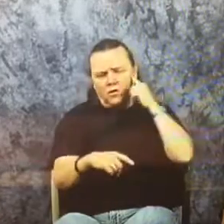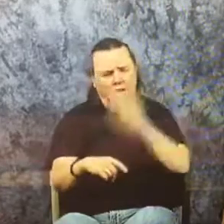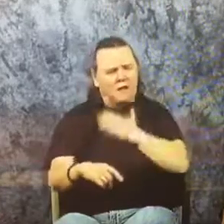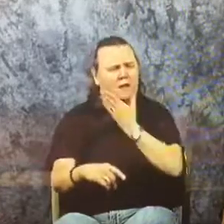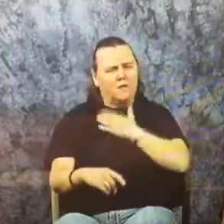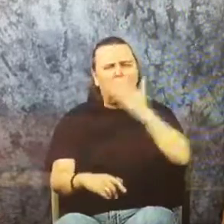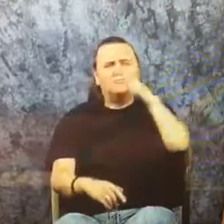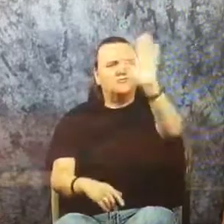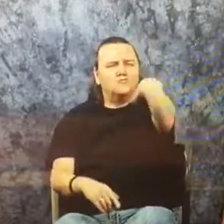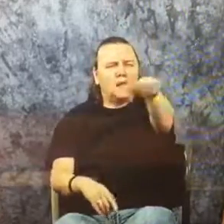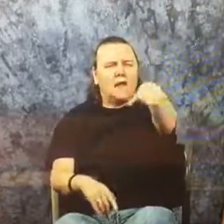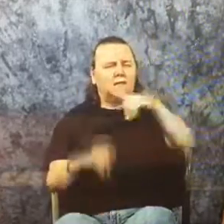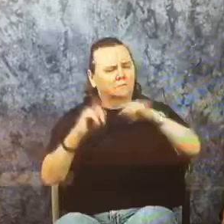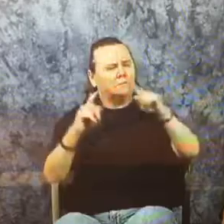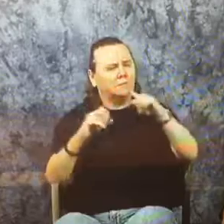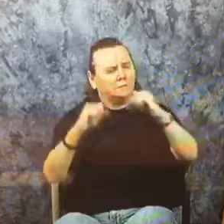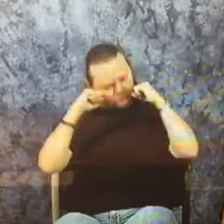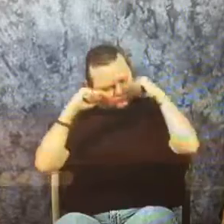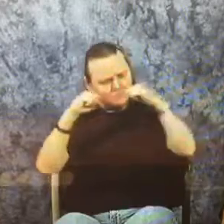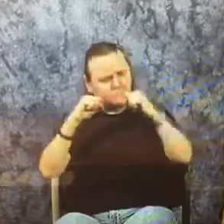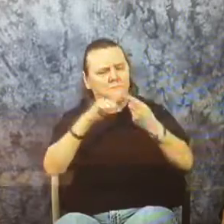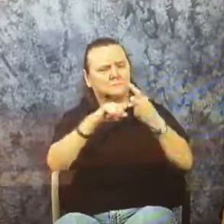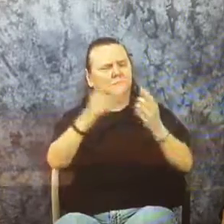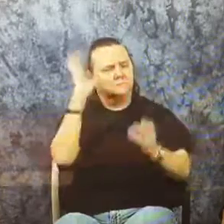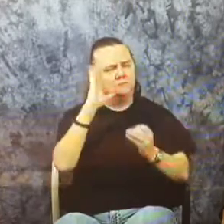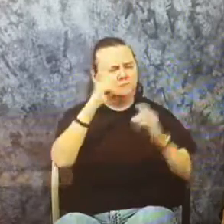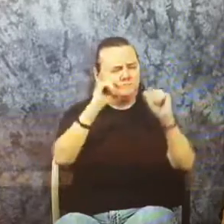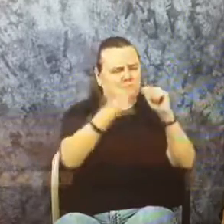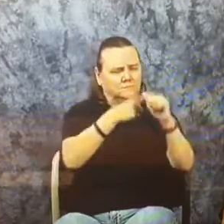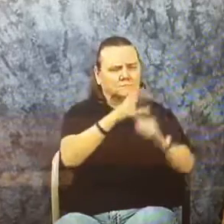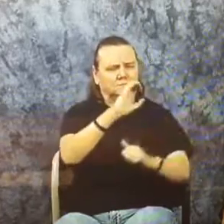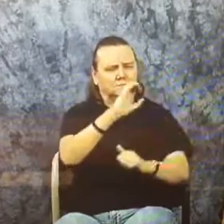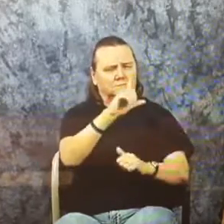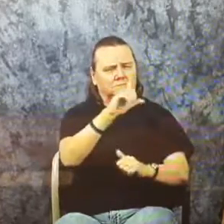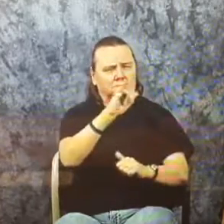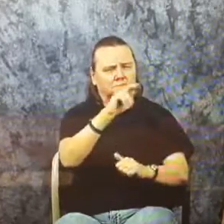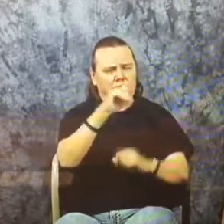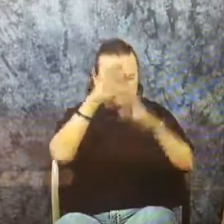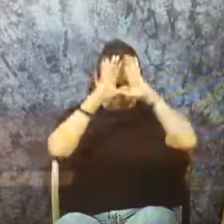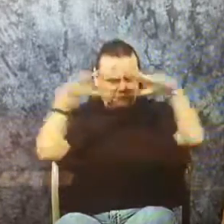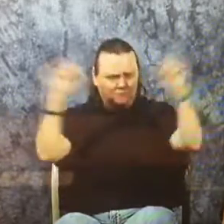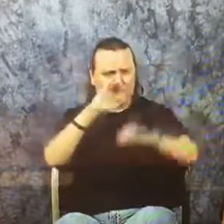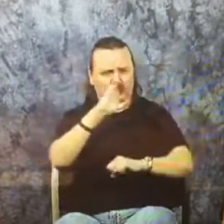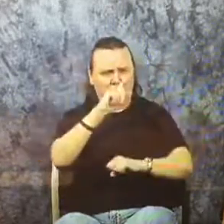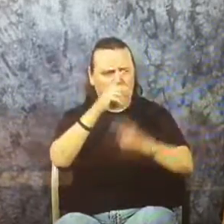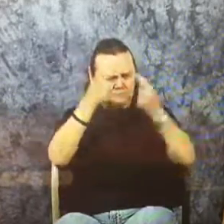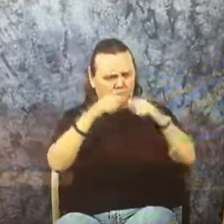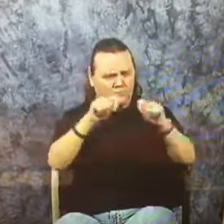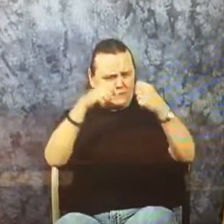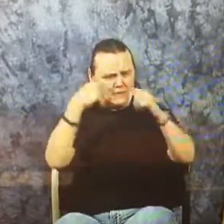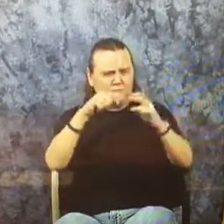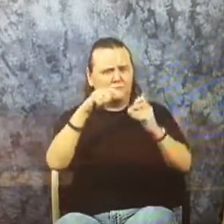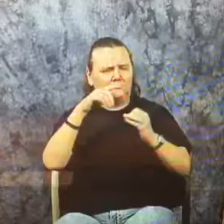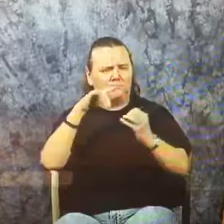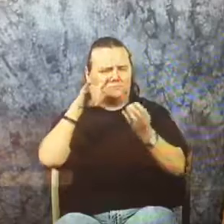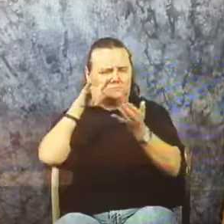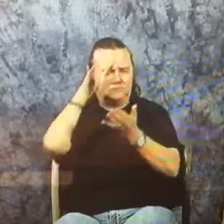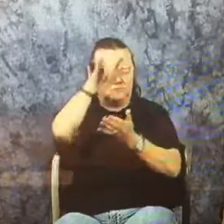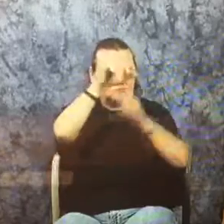But I heard it was happy, and people were happy, and President Clinton,